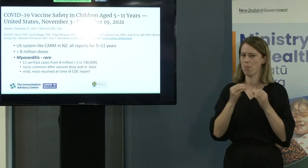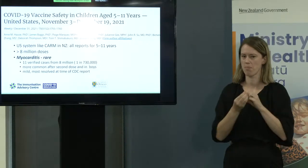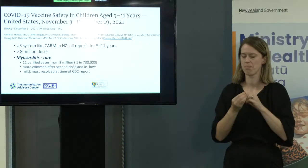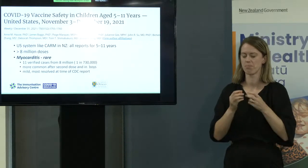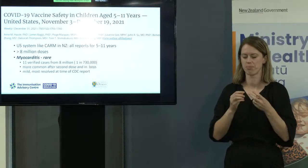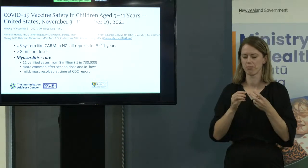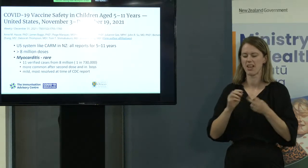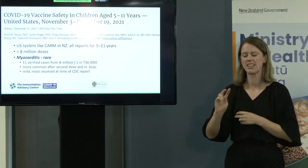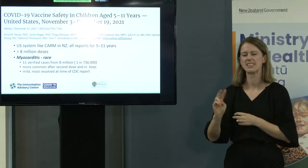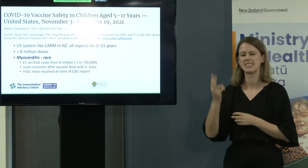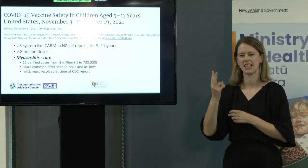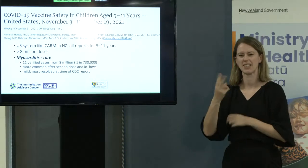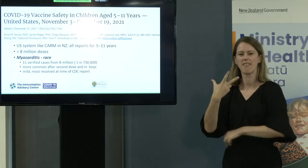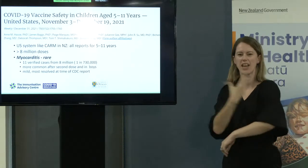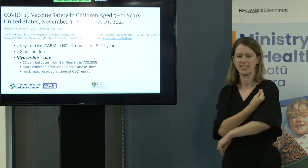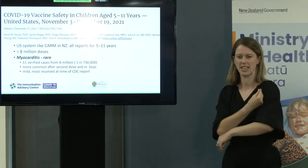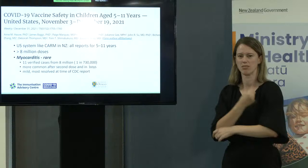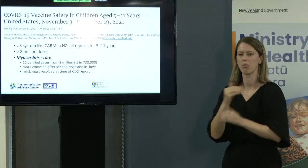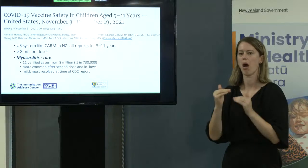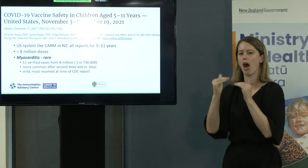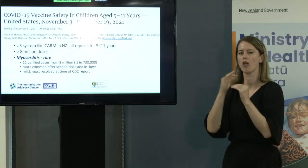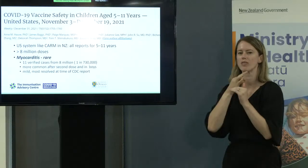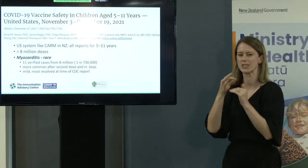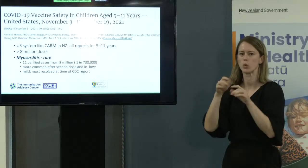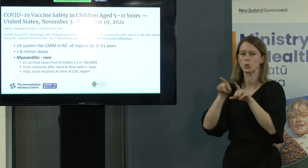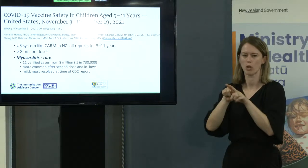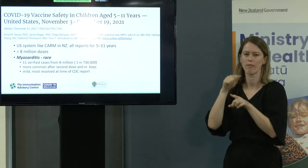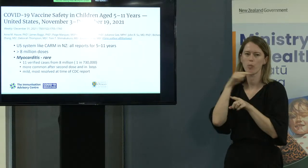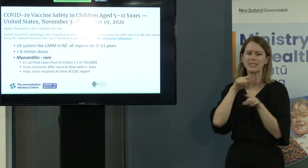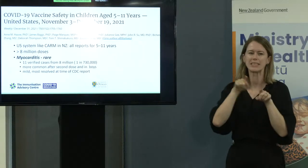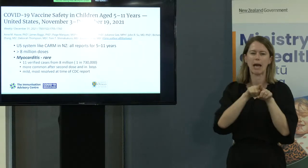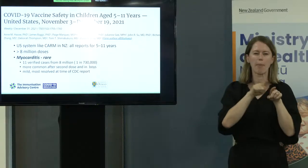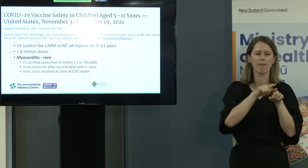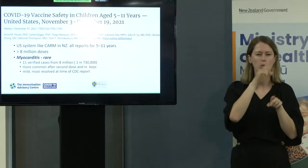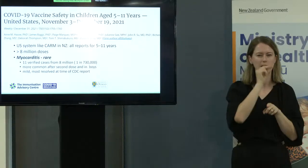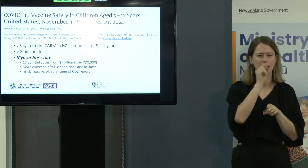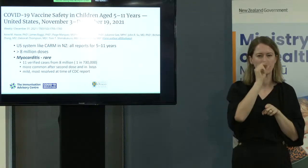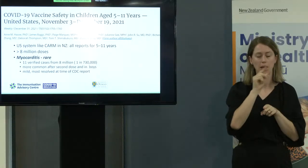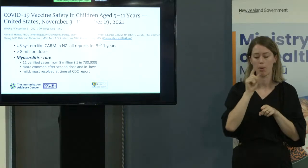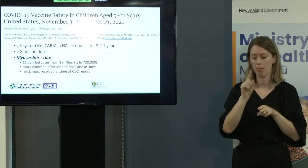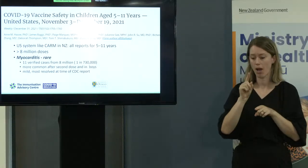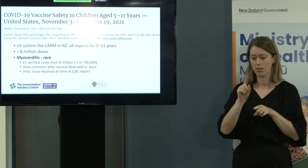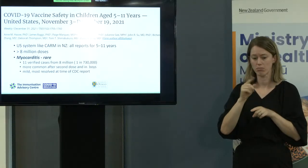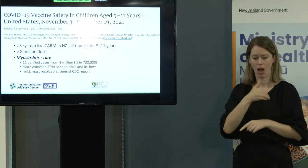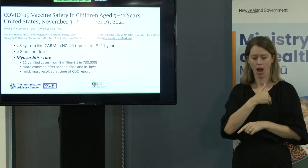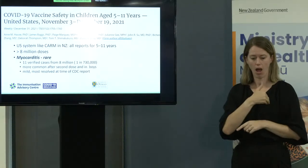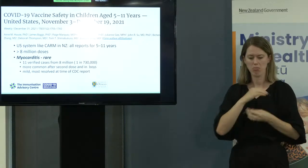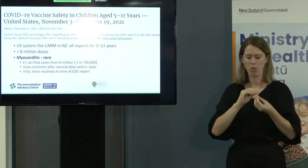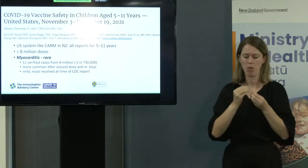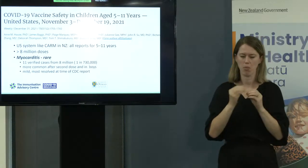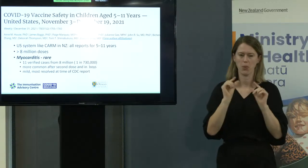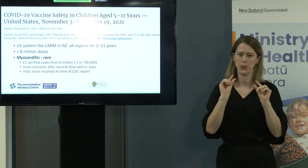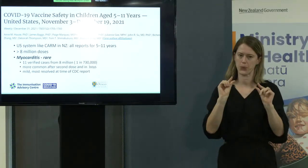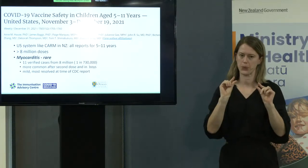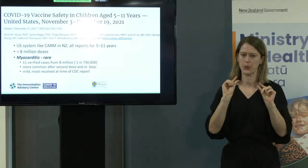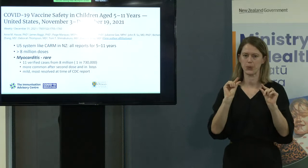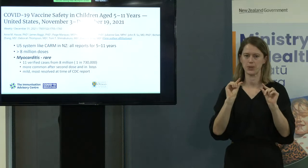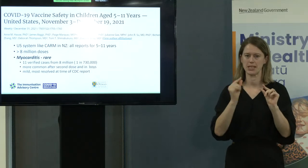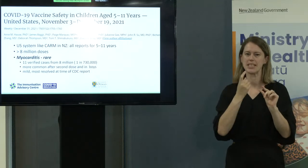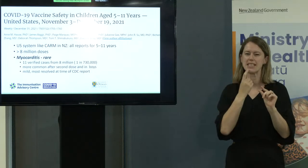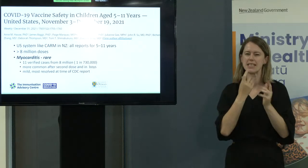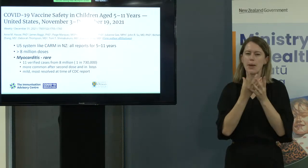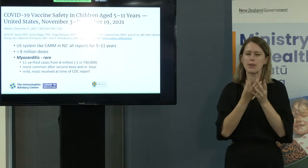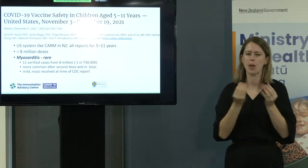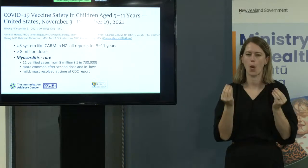is in adolescents and adults, and also in boys. But all these cases have been mild, and almost all had resolved